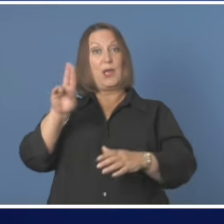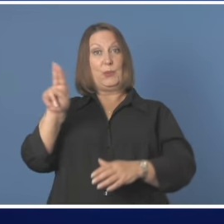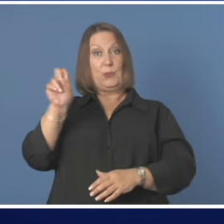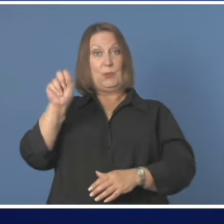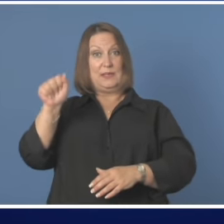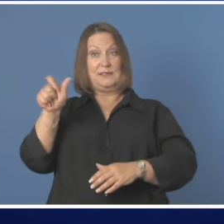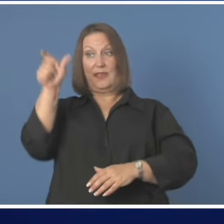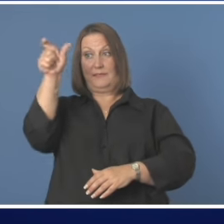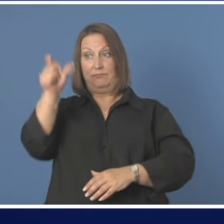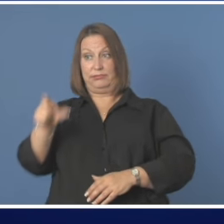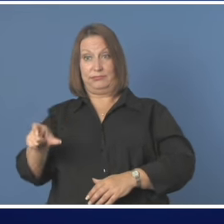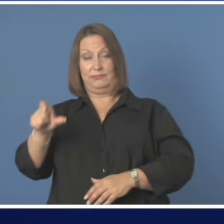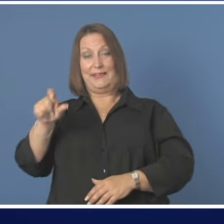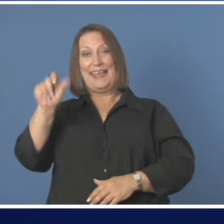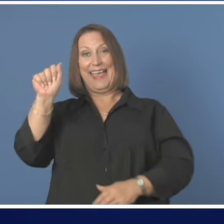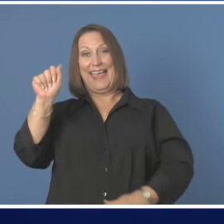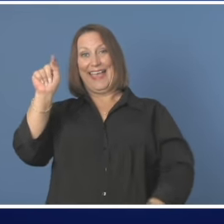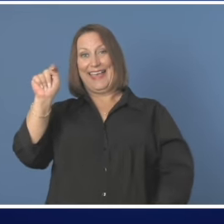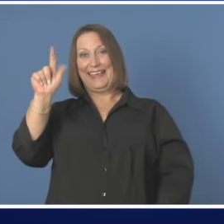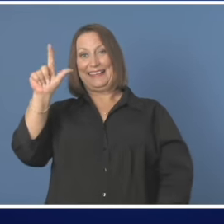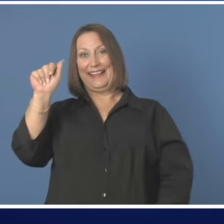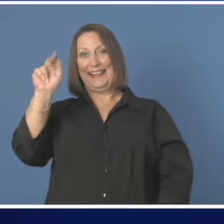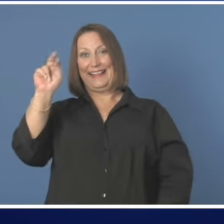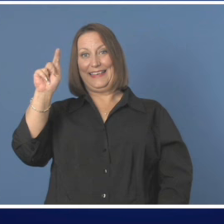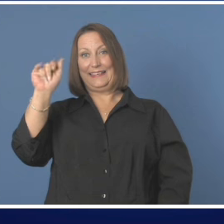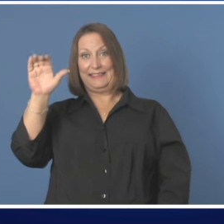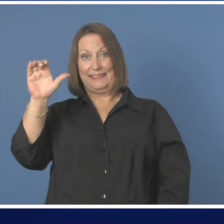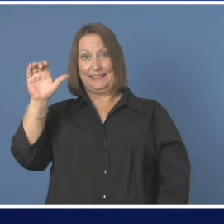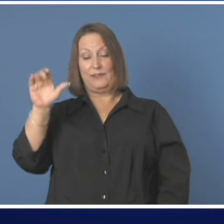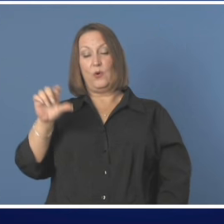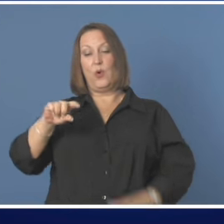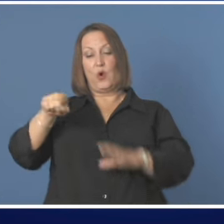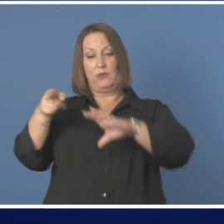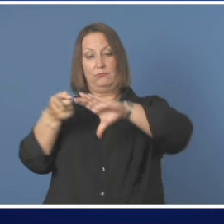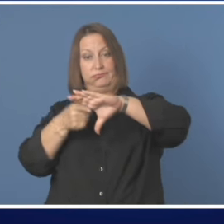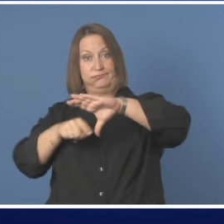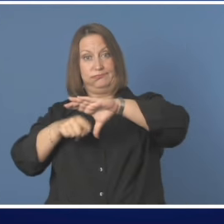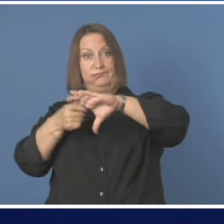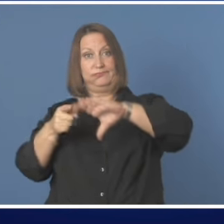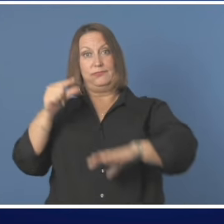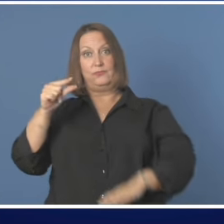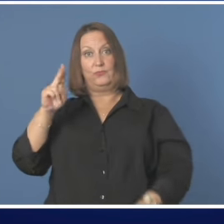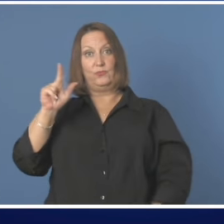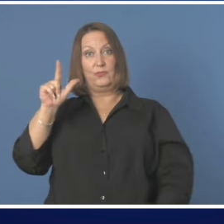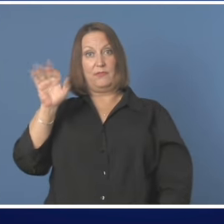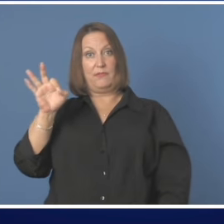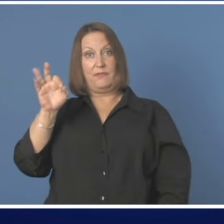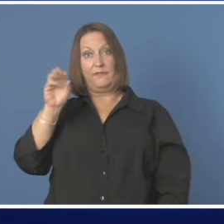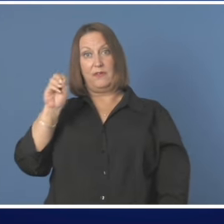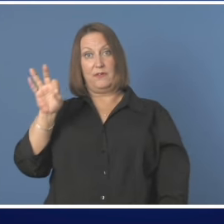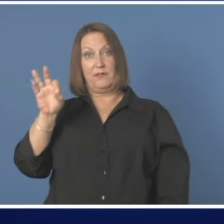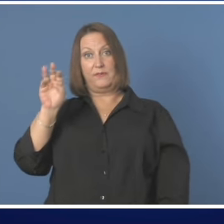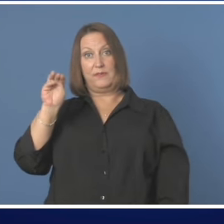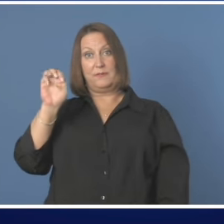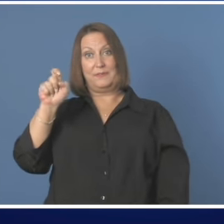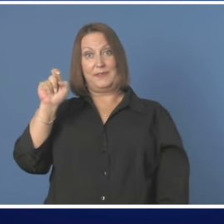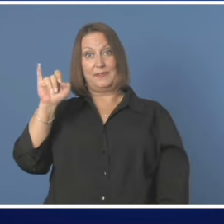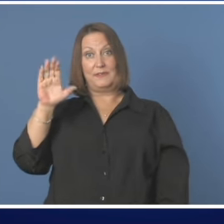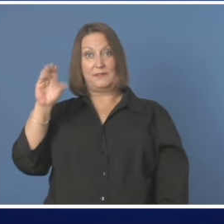All Atlantic and Gulf of Mexico coastal areas are subject to hurricanes or tropical